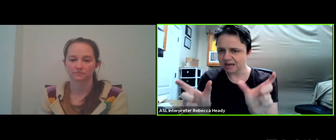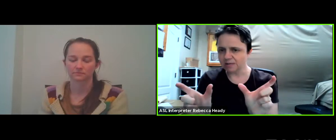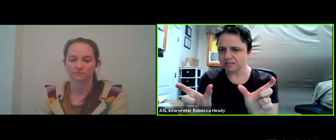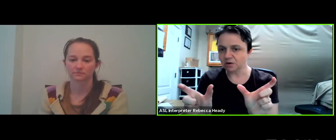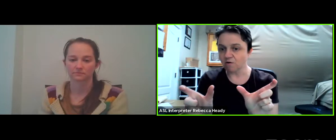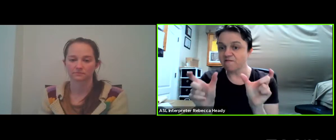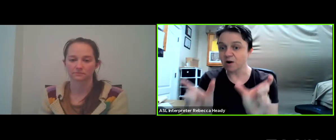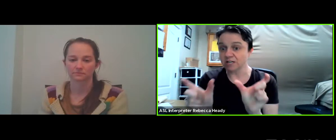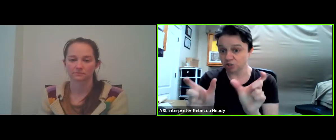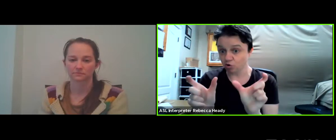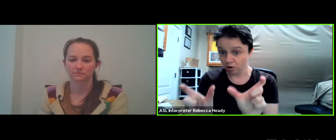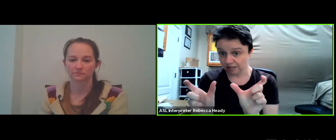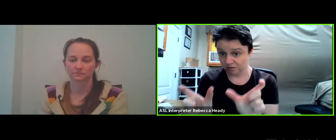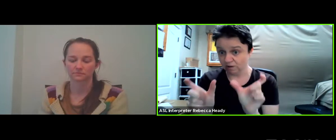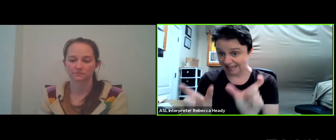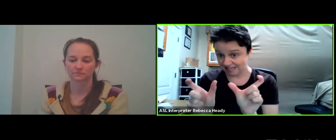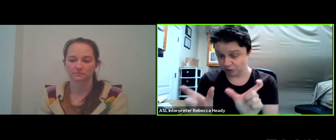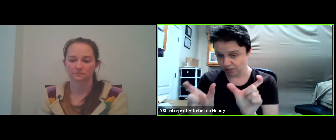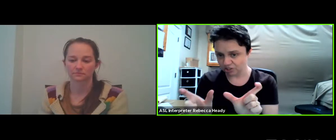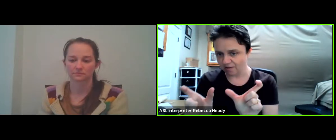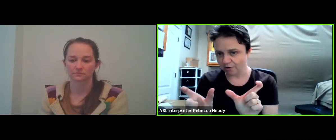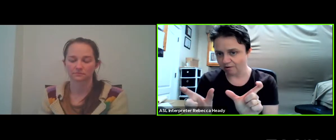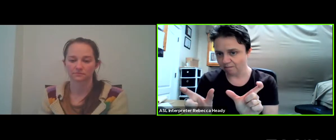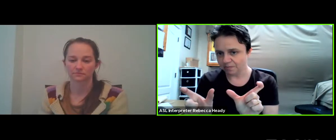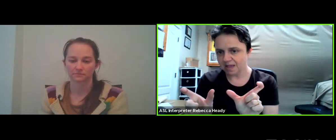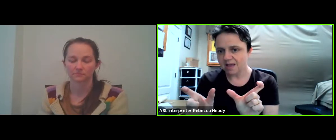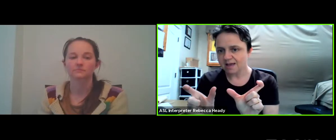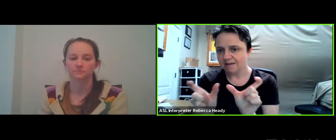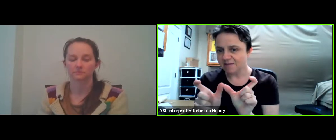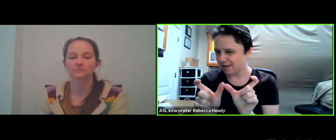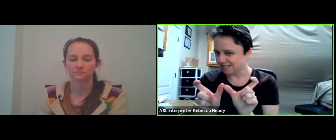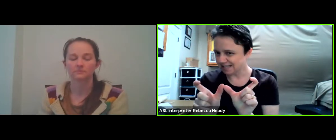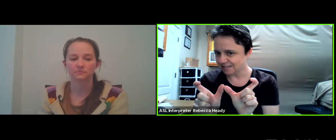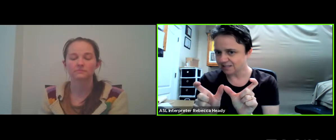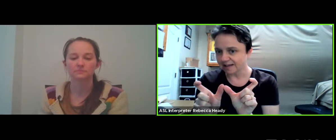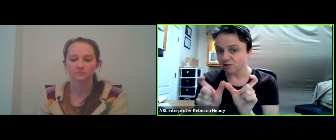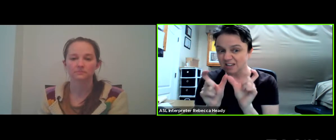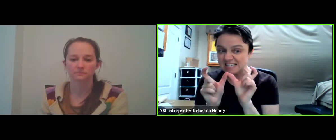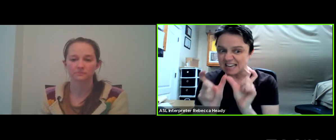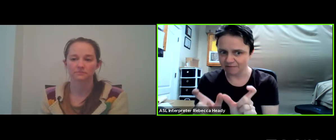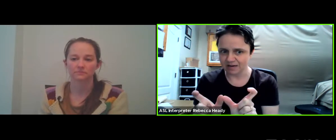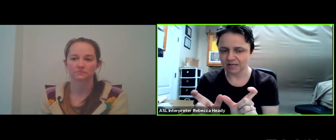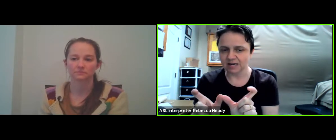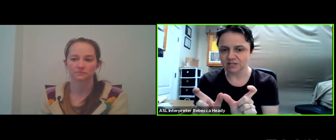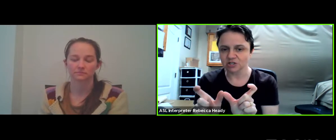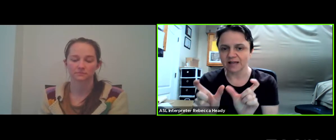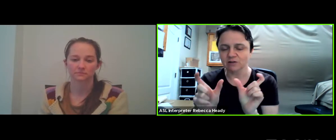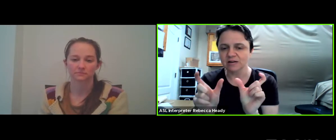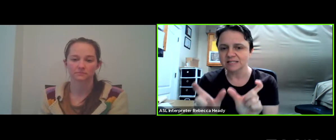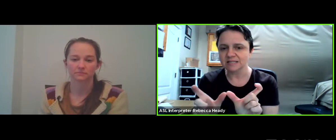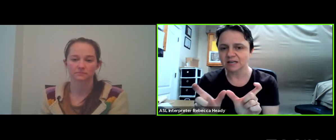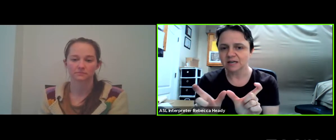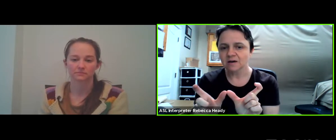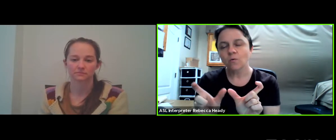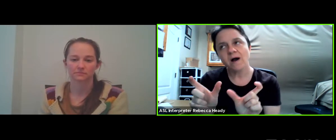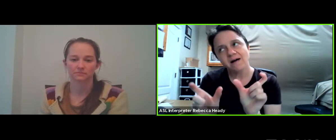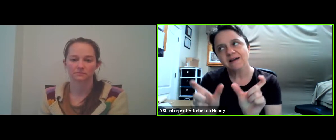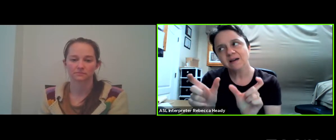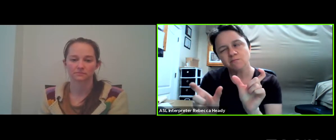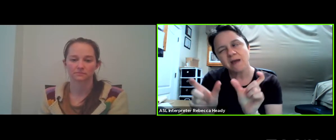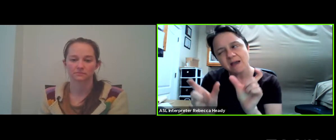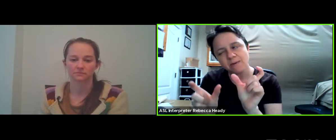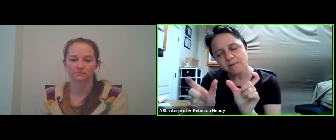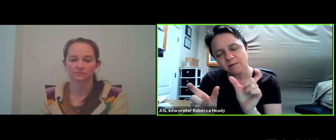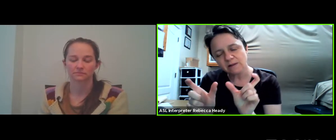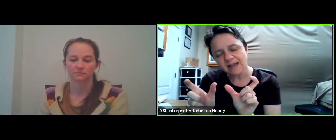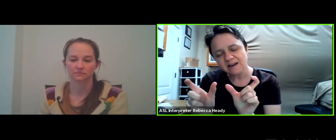have two statements that are very strongly related to each other. If that makes sense, like there's a definite connection. Like there isn't, well,